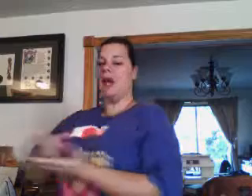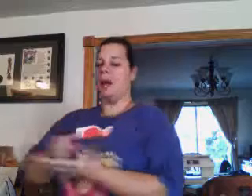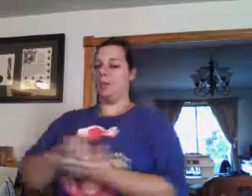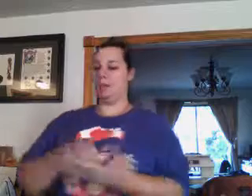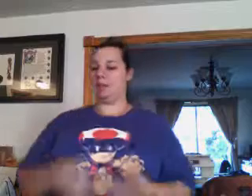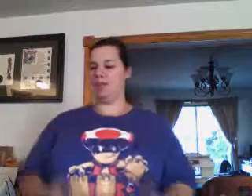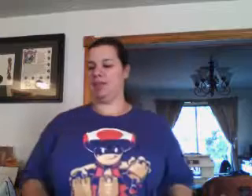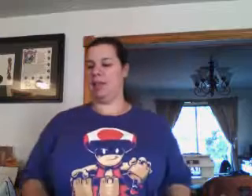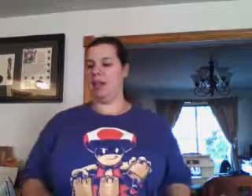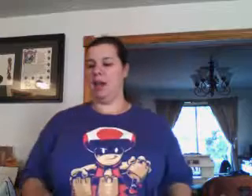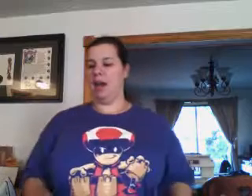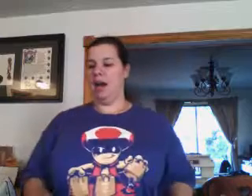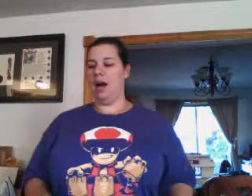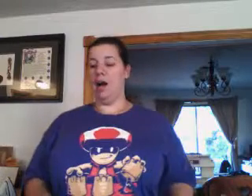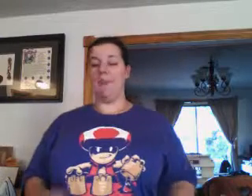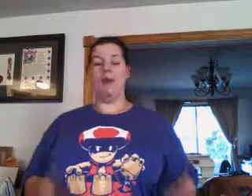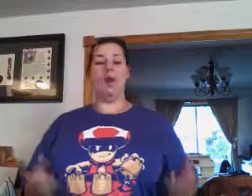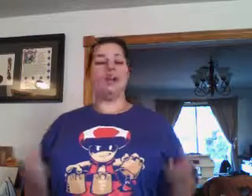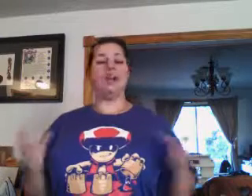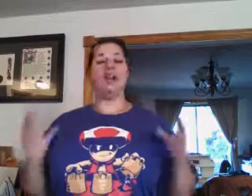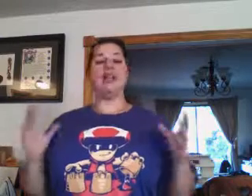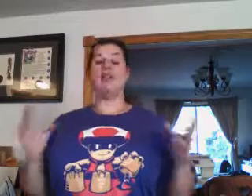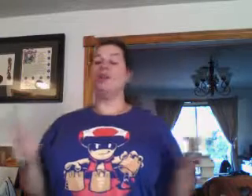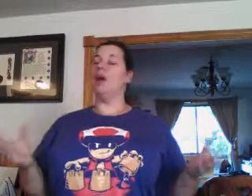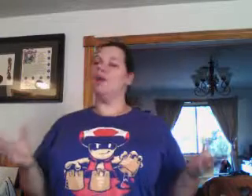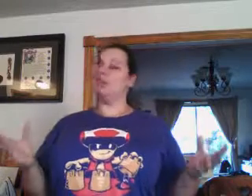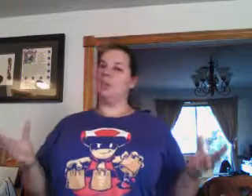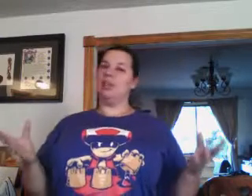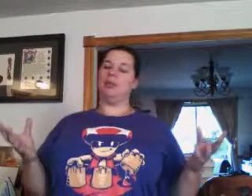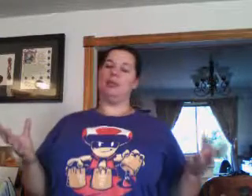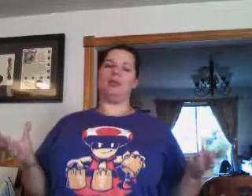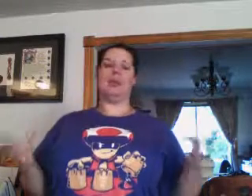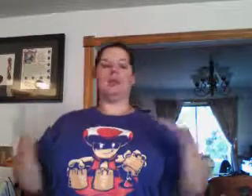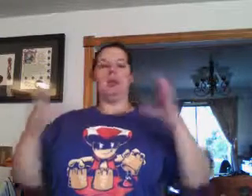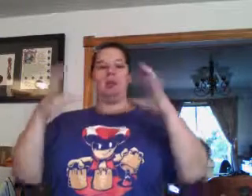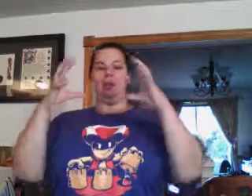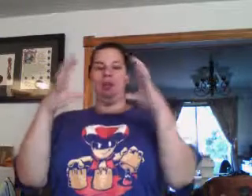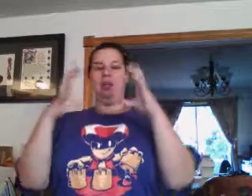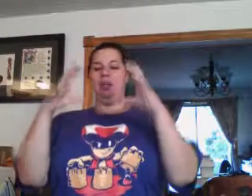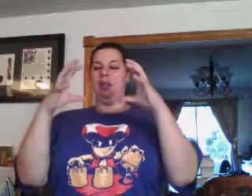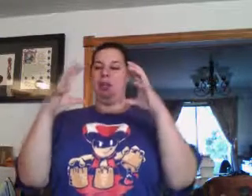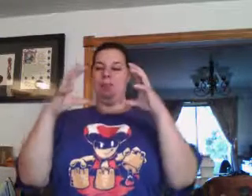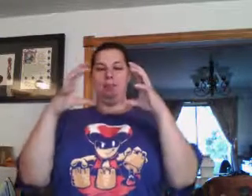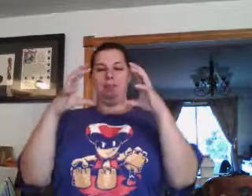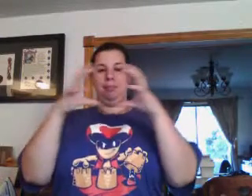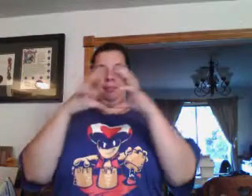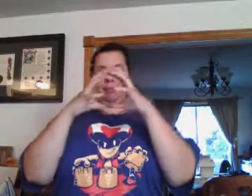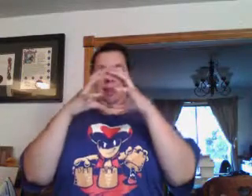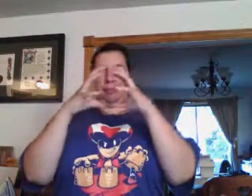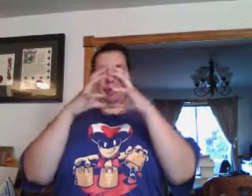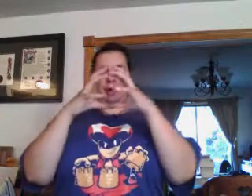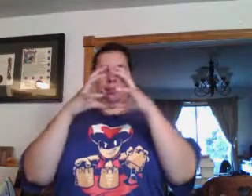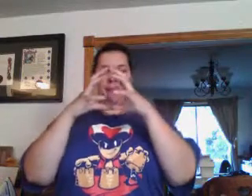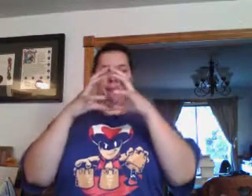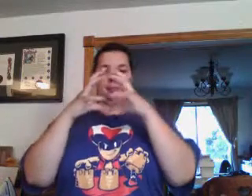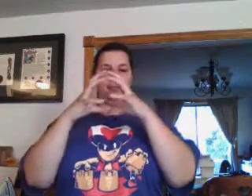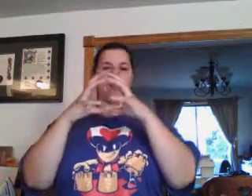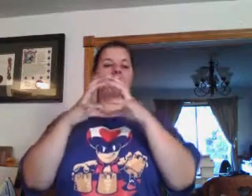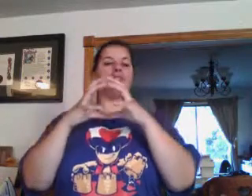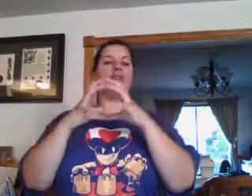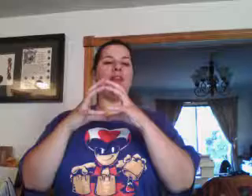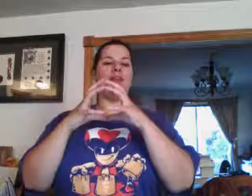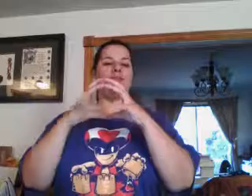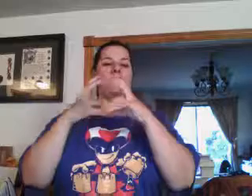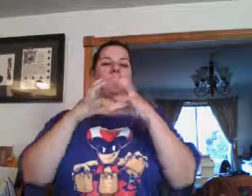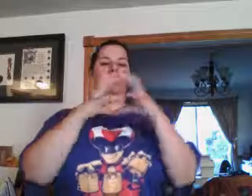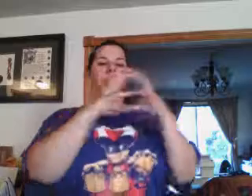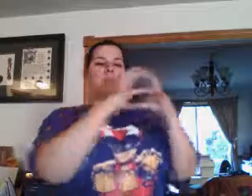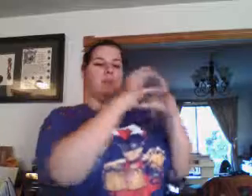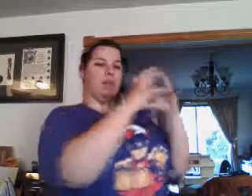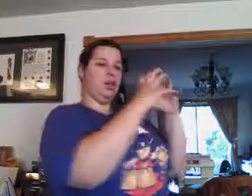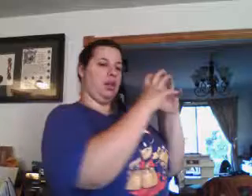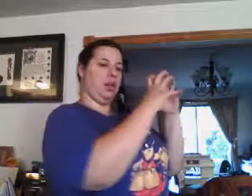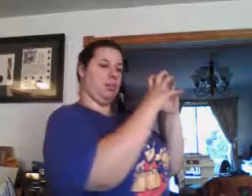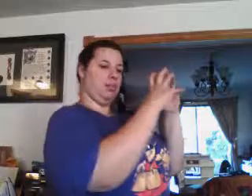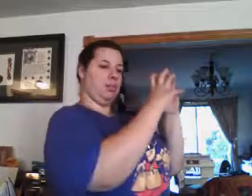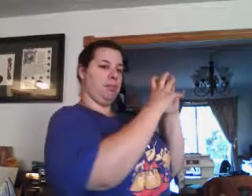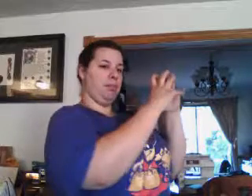cup. Ball, in case you ever need it, which you probably won't. Make a ball with your face. There you go.